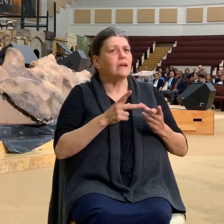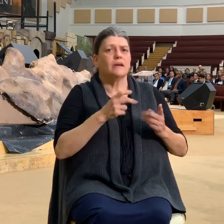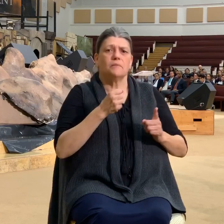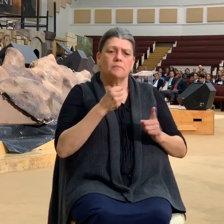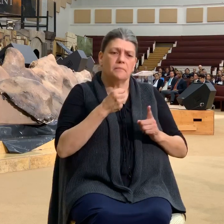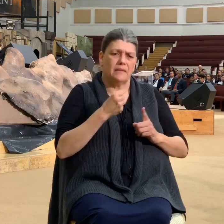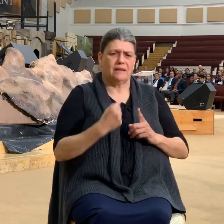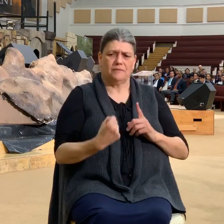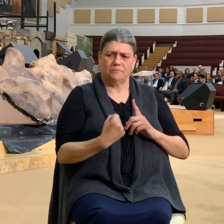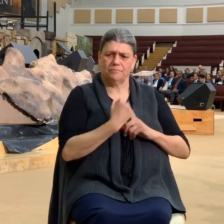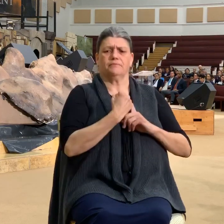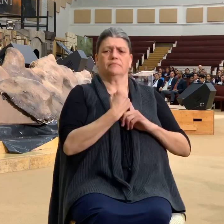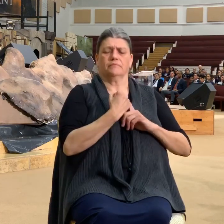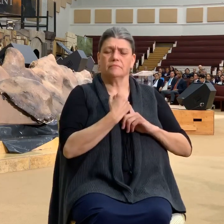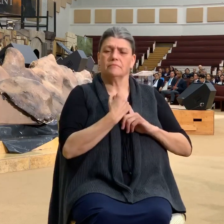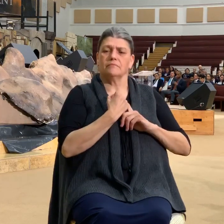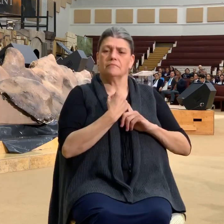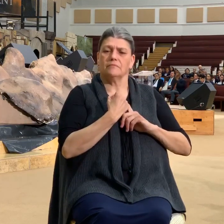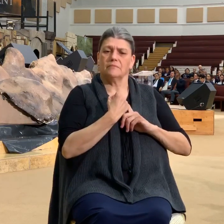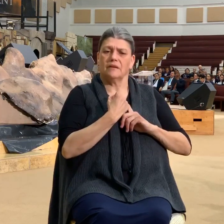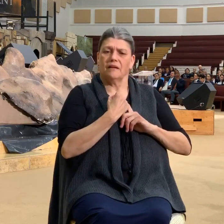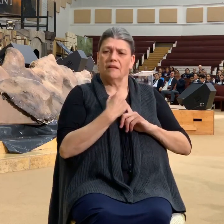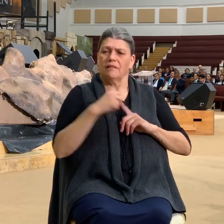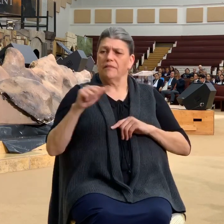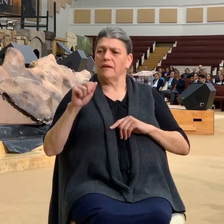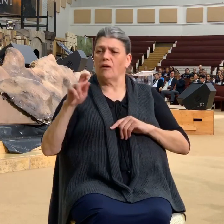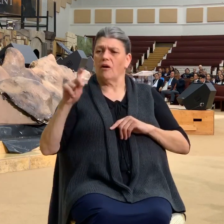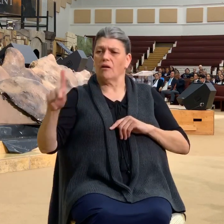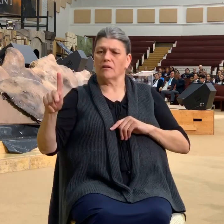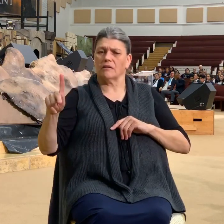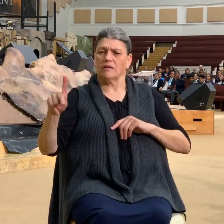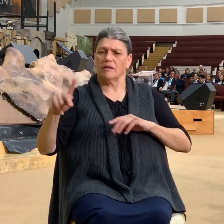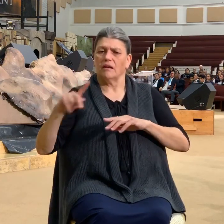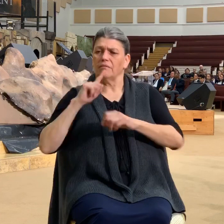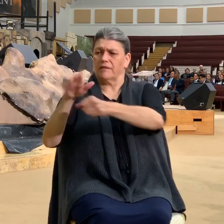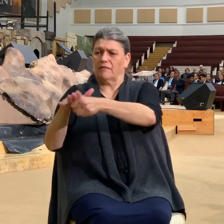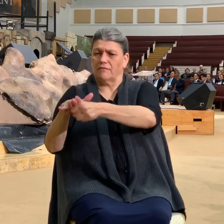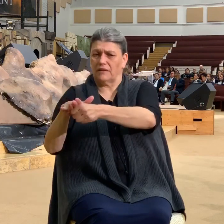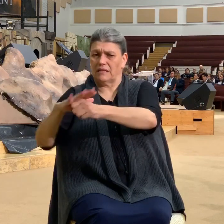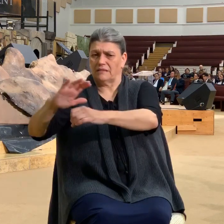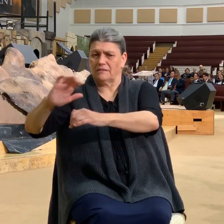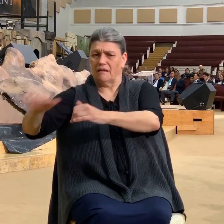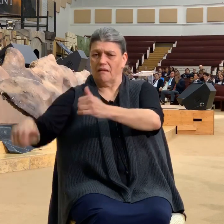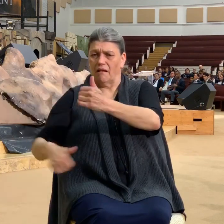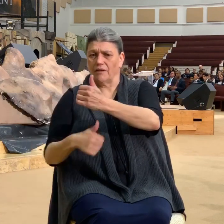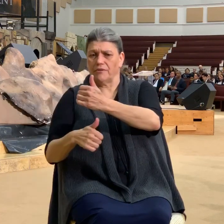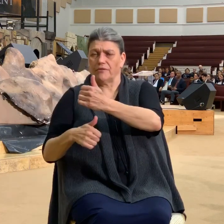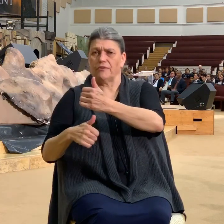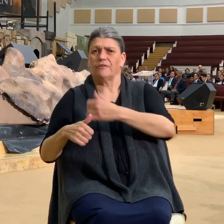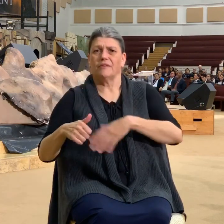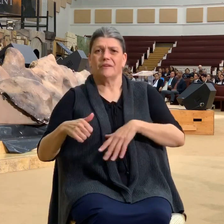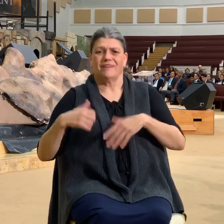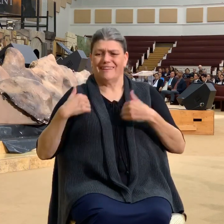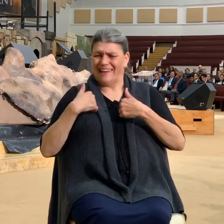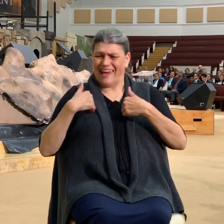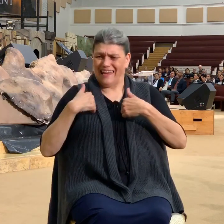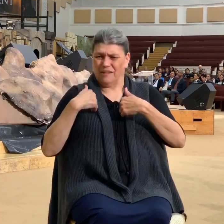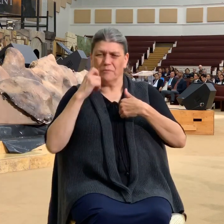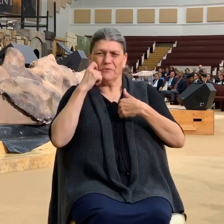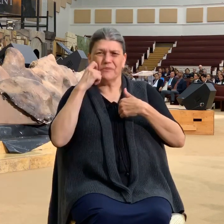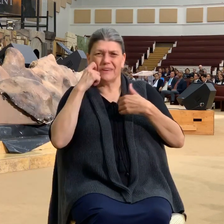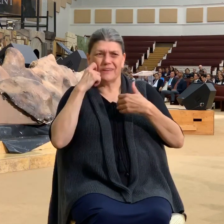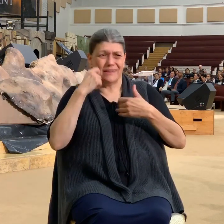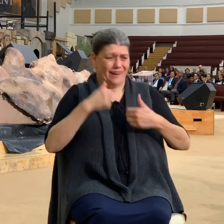that the Ark of the Covenant is behind badger skin. And here I live in a